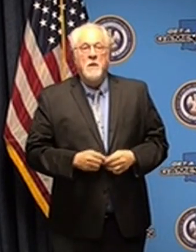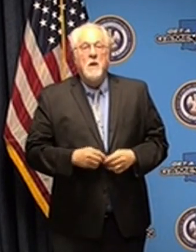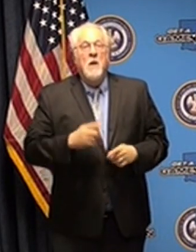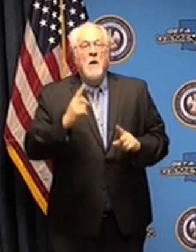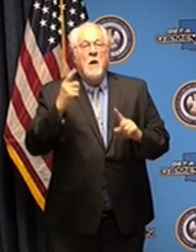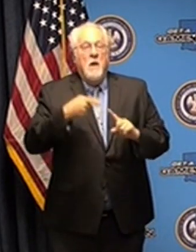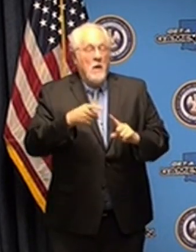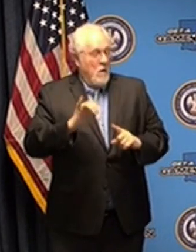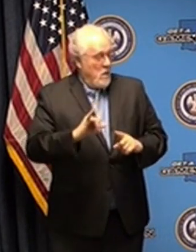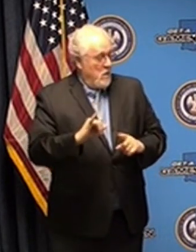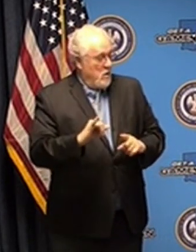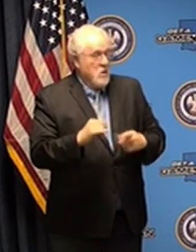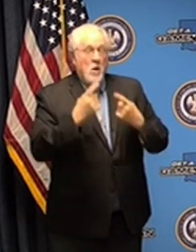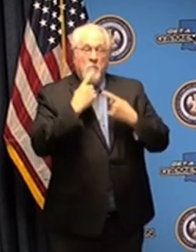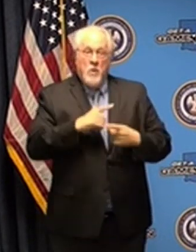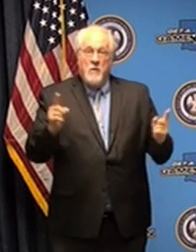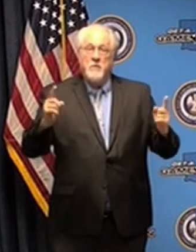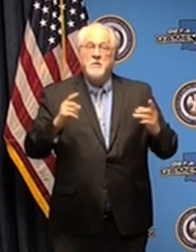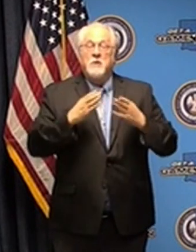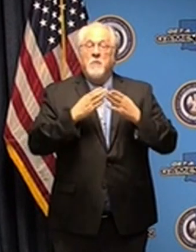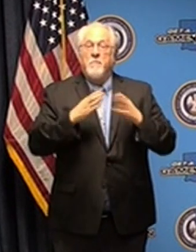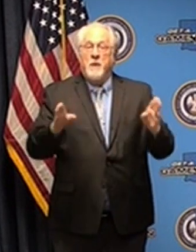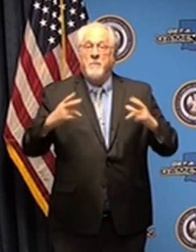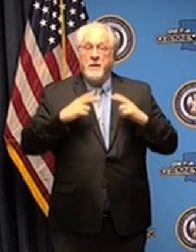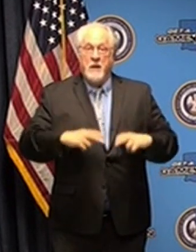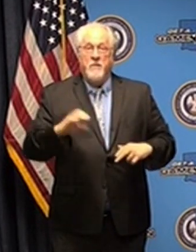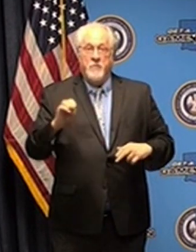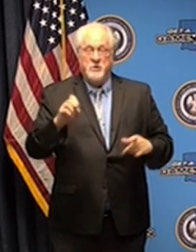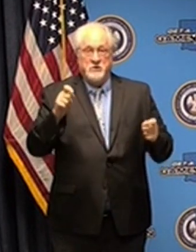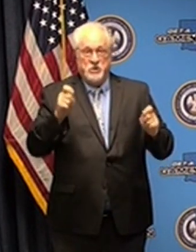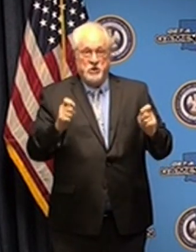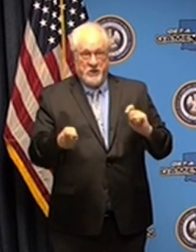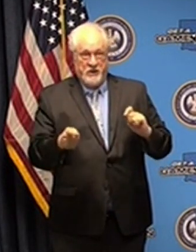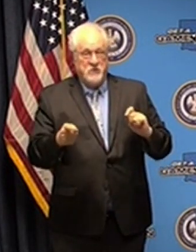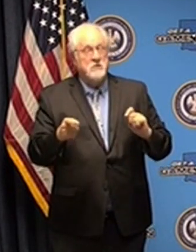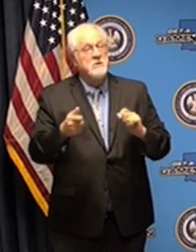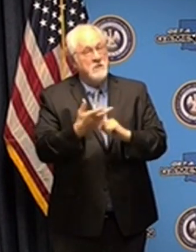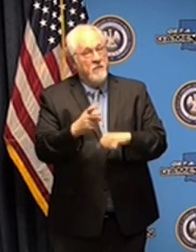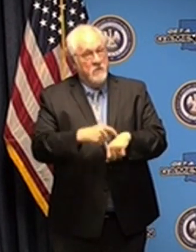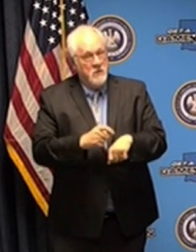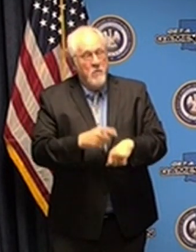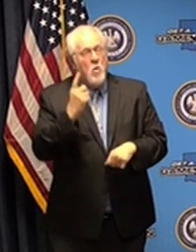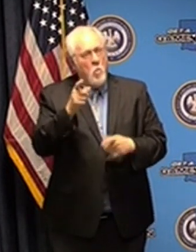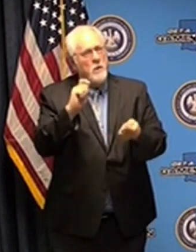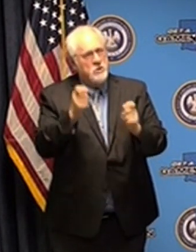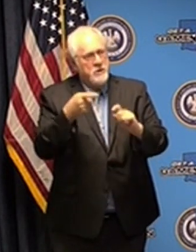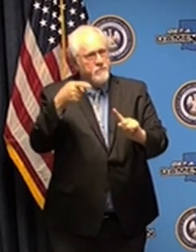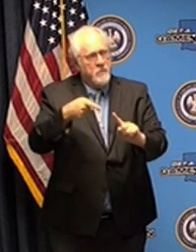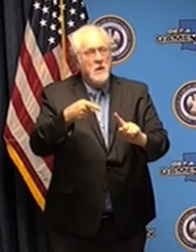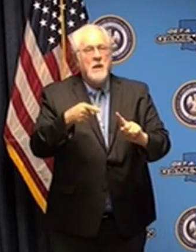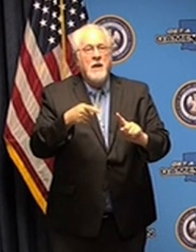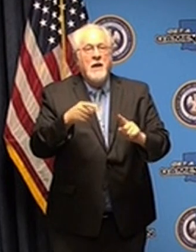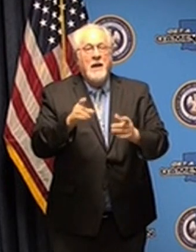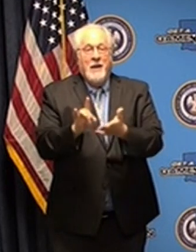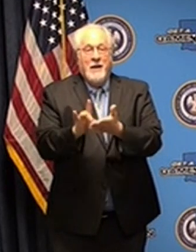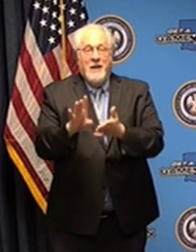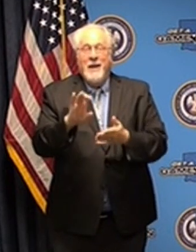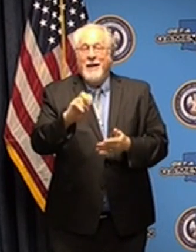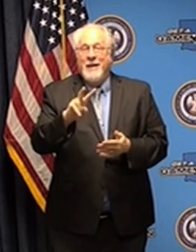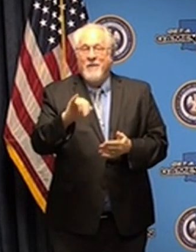One point I also want to make is that the proclamation of public health emergency has been amended several times, and one change to point out is that eviction